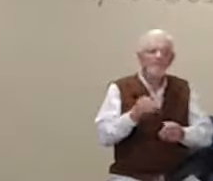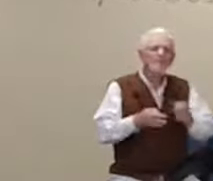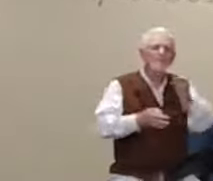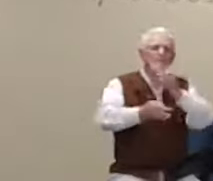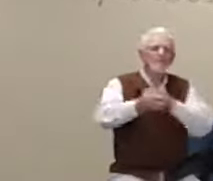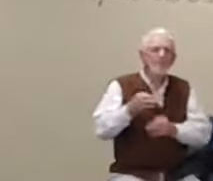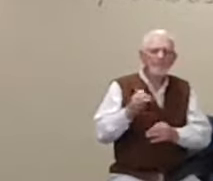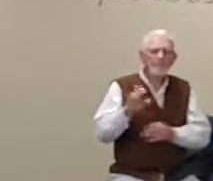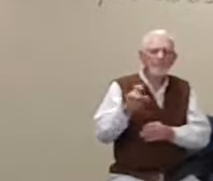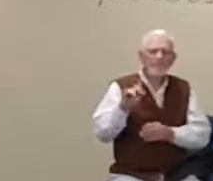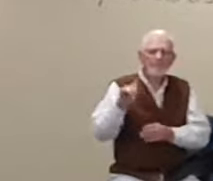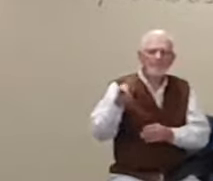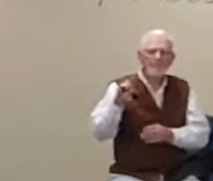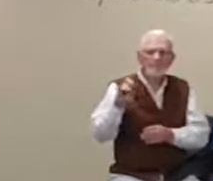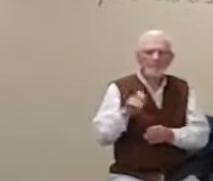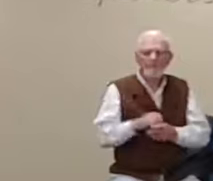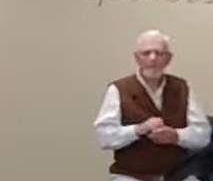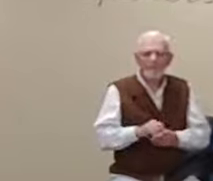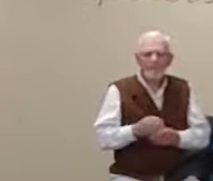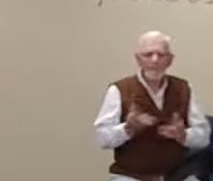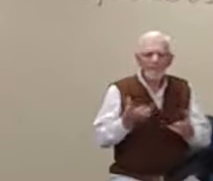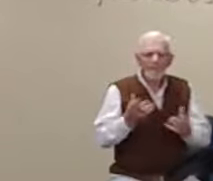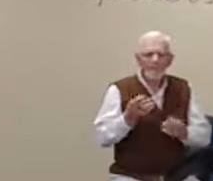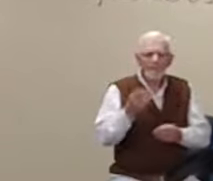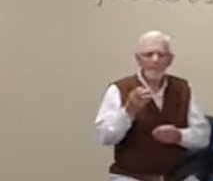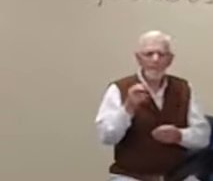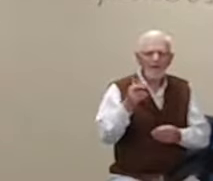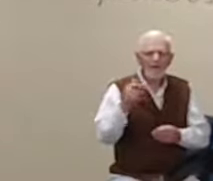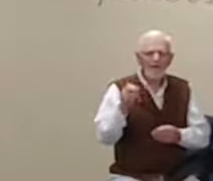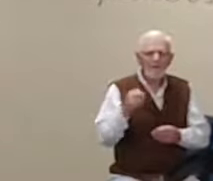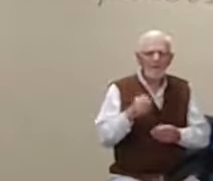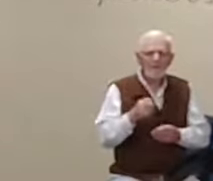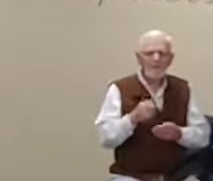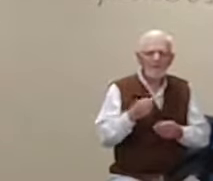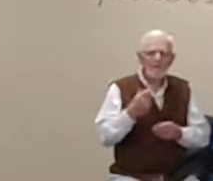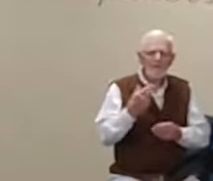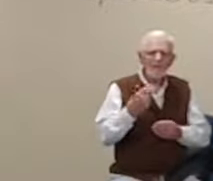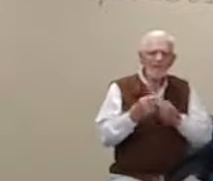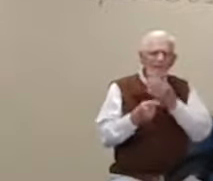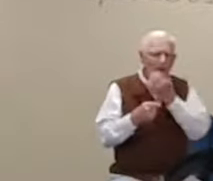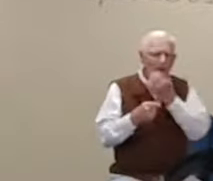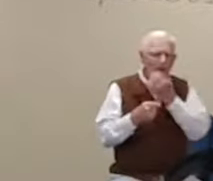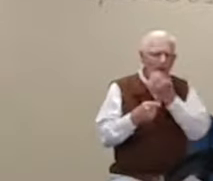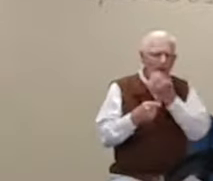culture. Amen. Amen. No matter what Hollywood says. Amen. Or the news media. Amen.